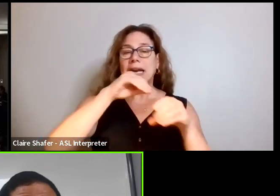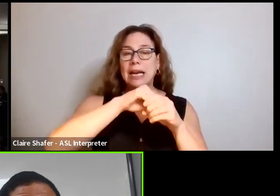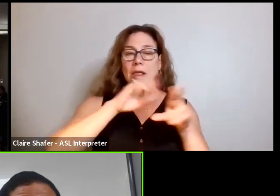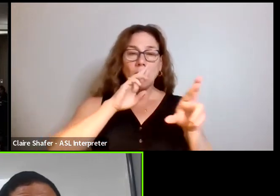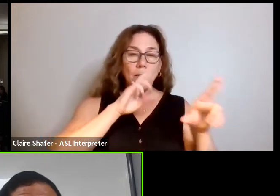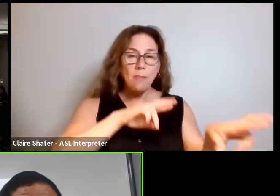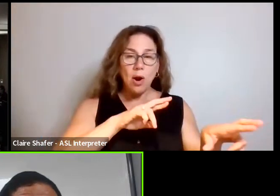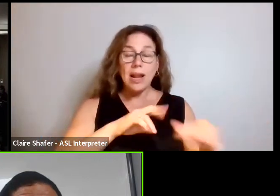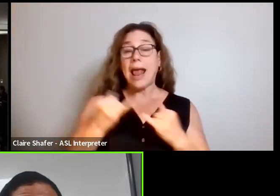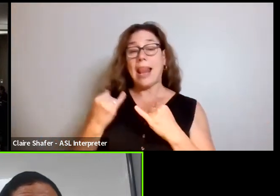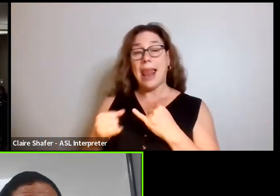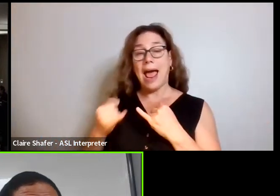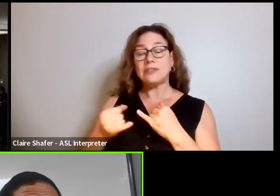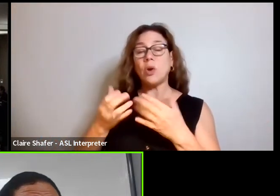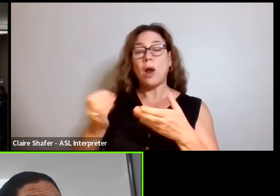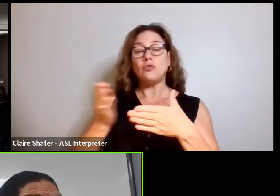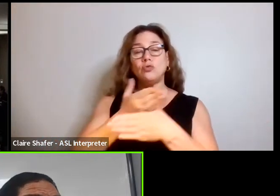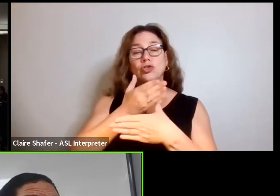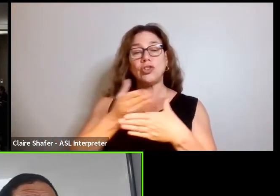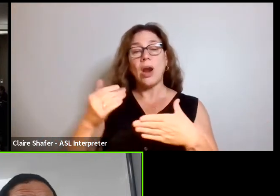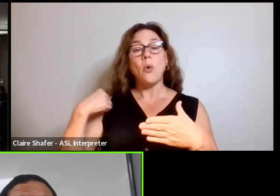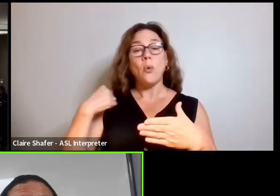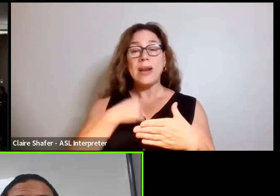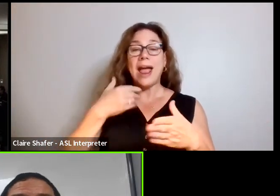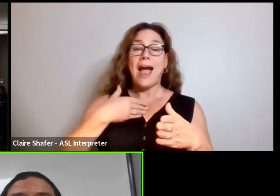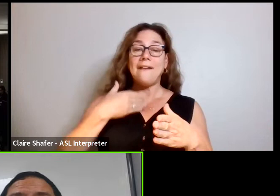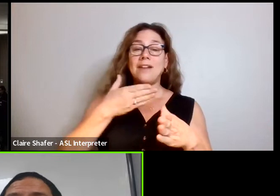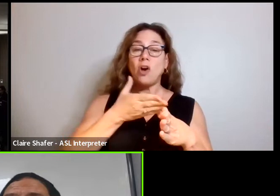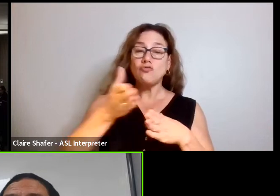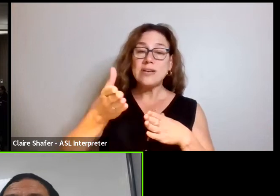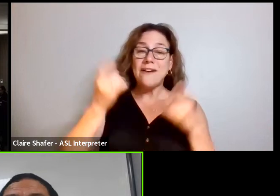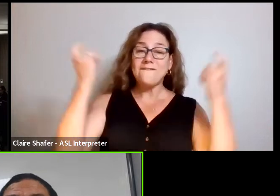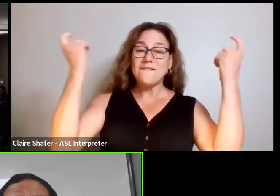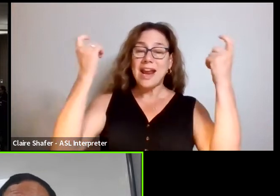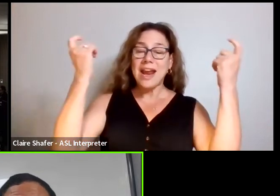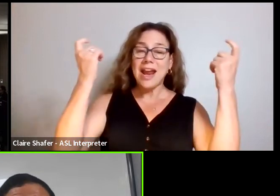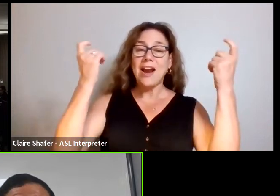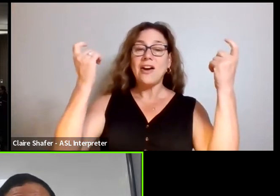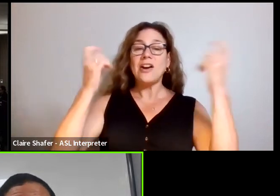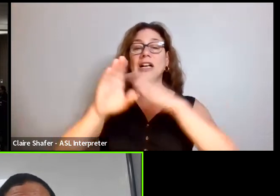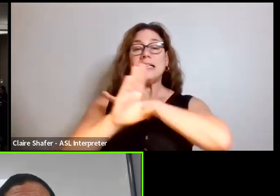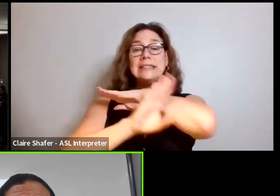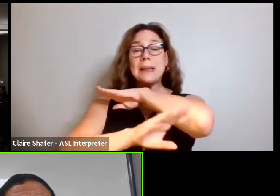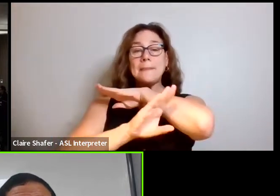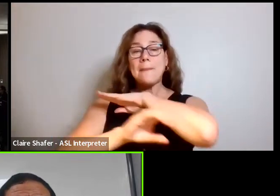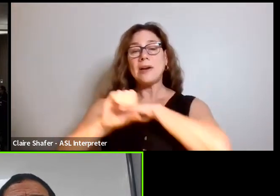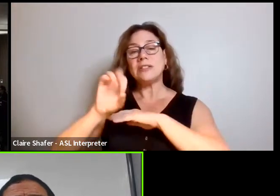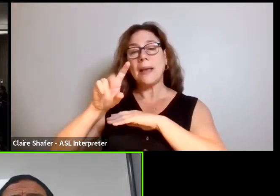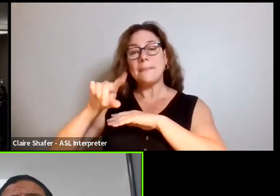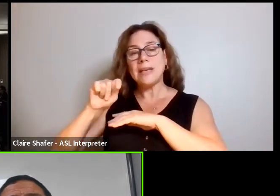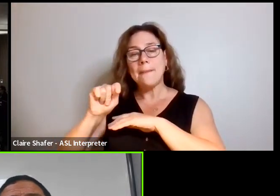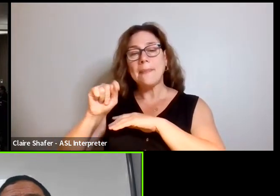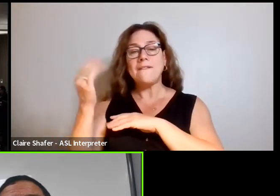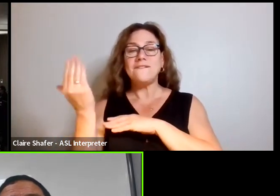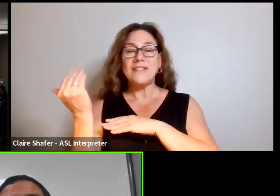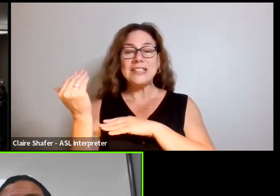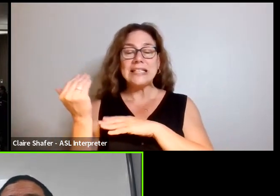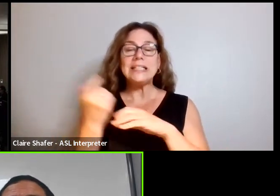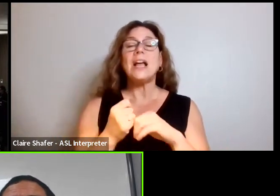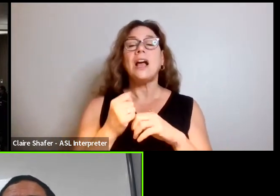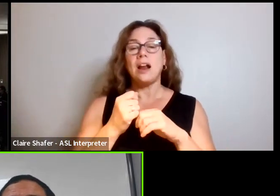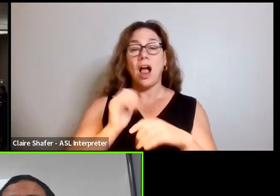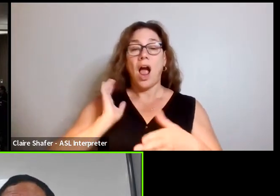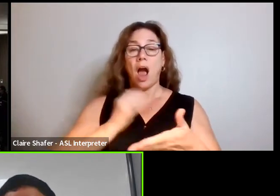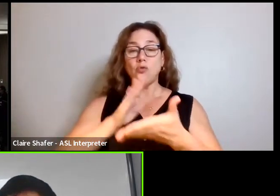not least, I'd like to share with you that we have a career fair for the September 15th. Our school will host a career